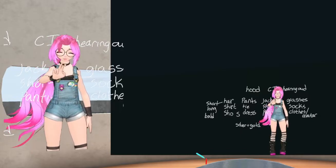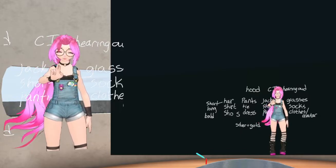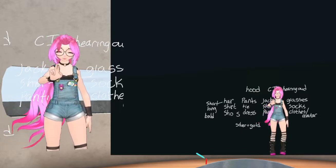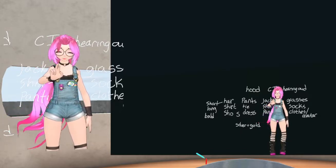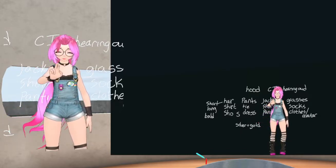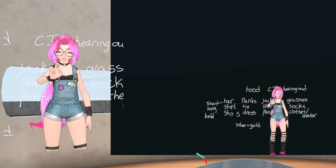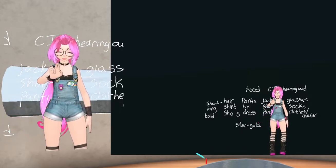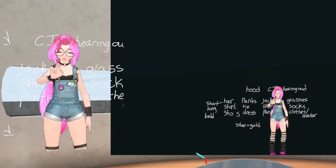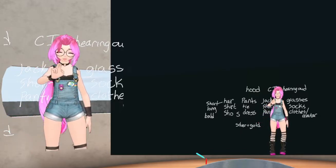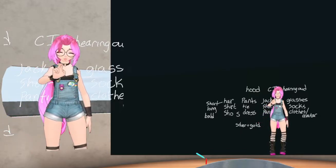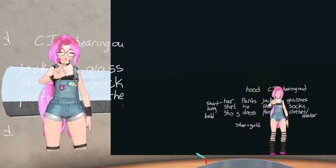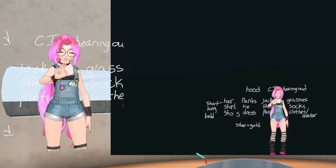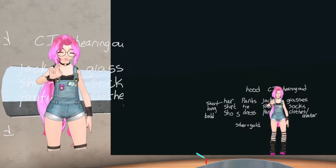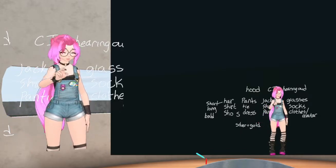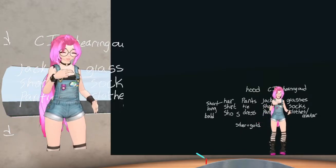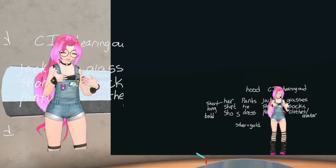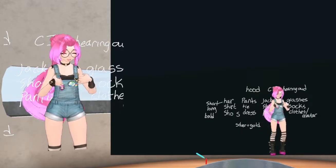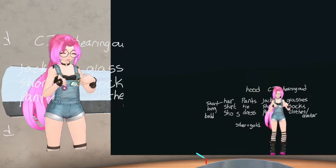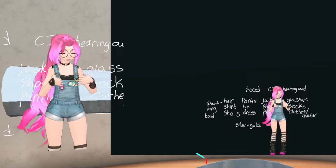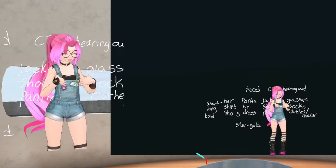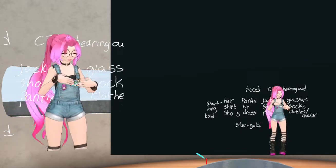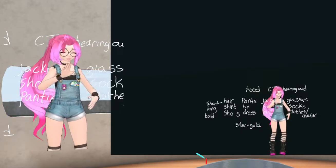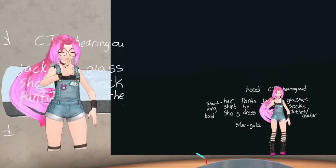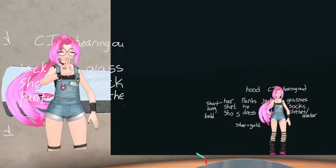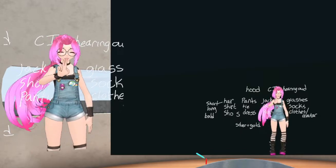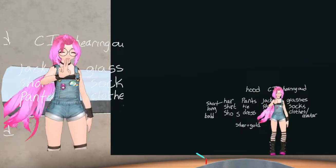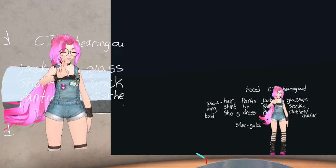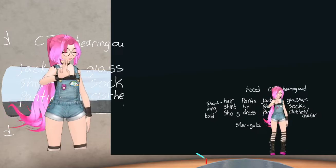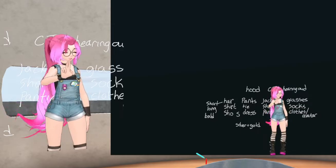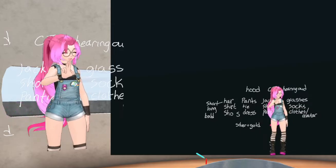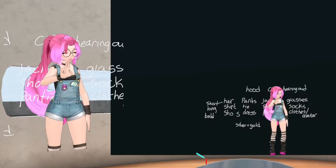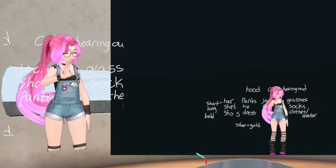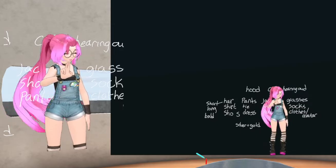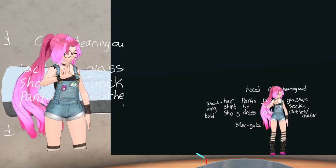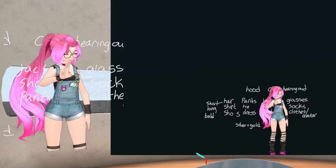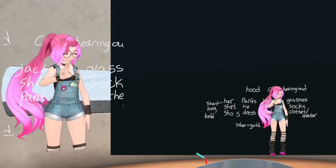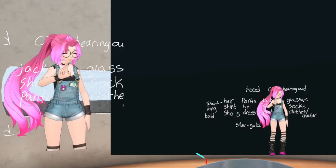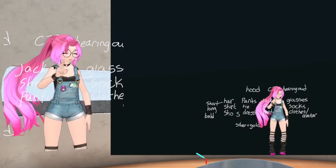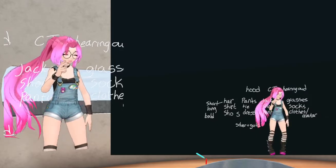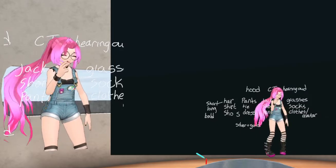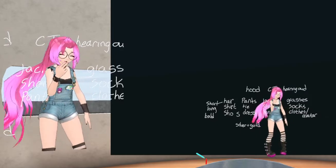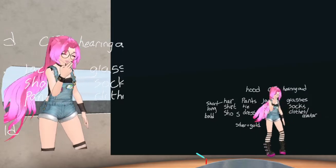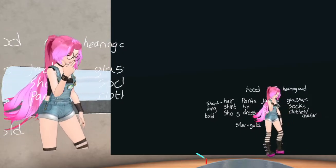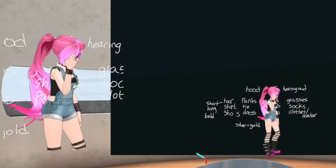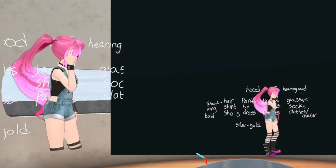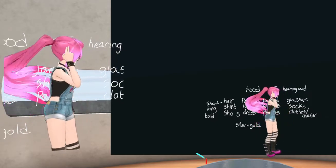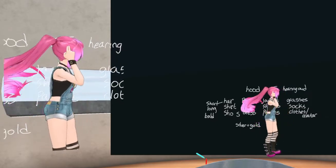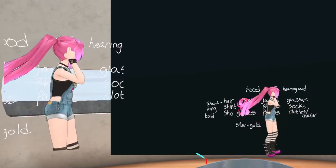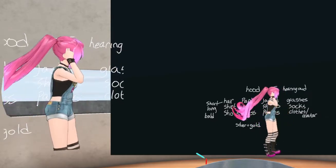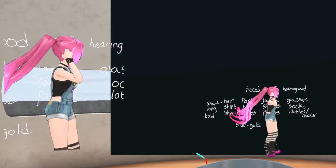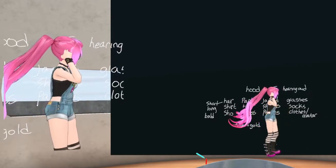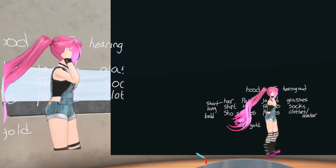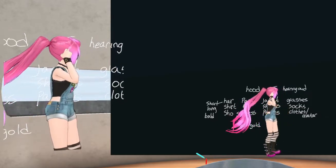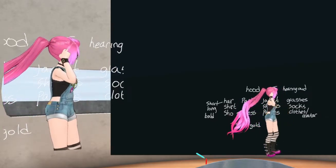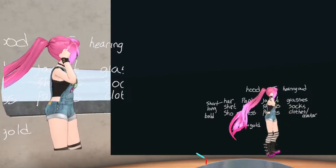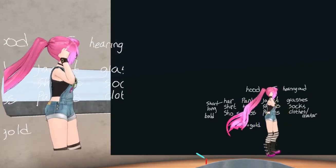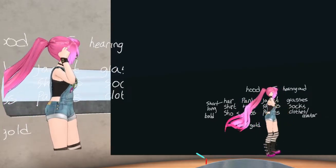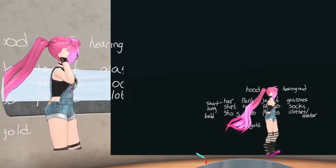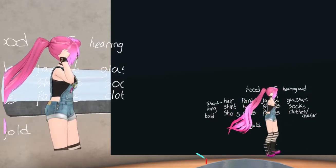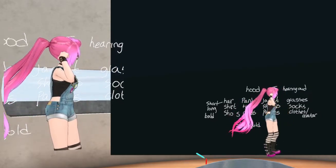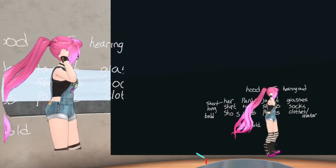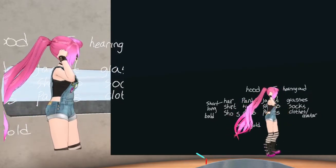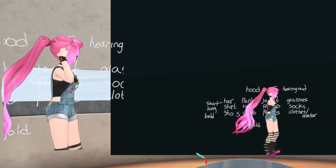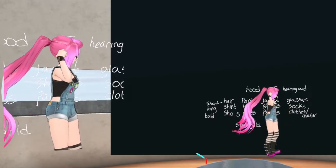So it's 2 fingers bent. But if you don't have index, you could just do peace sign. Okay? And then you're going to tap on